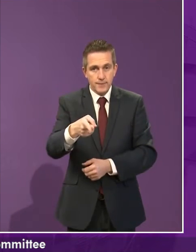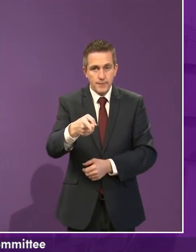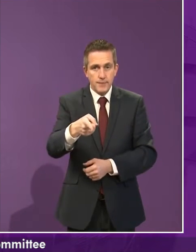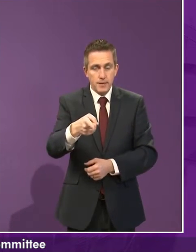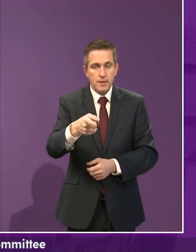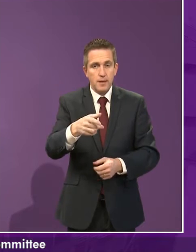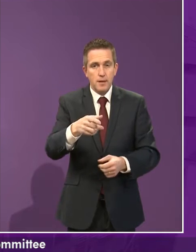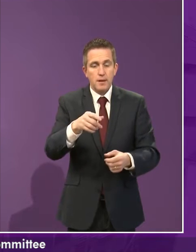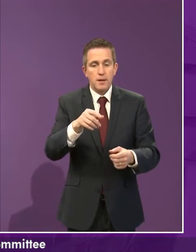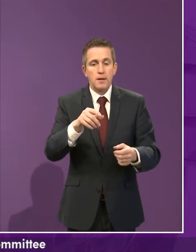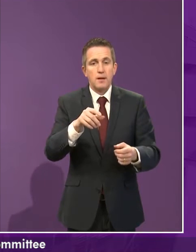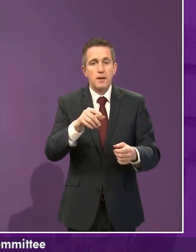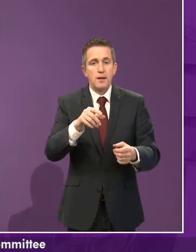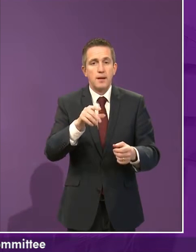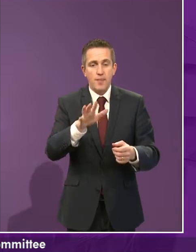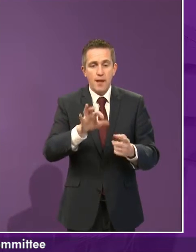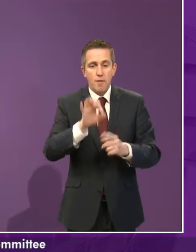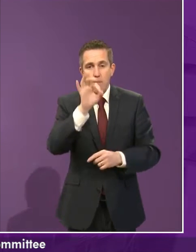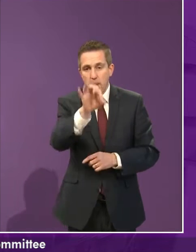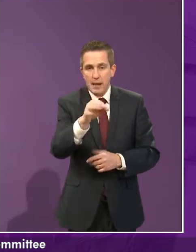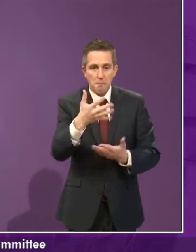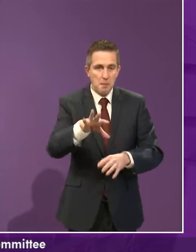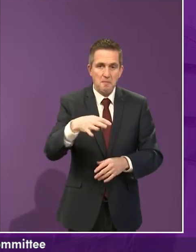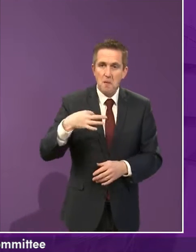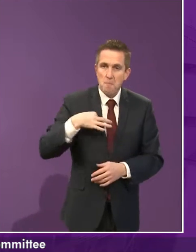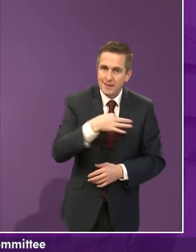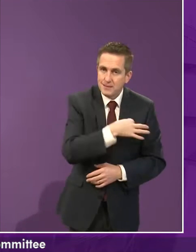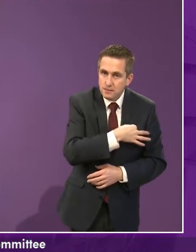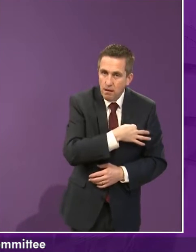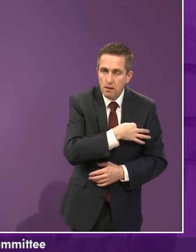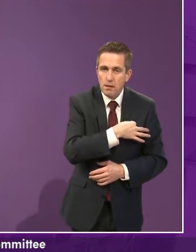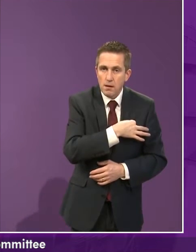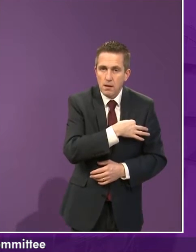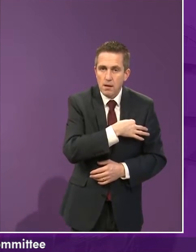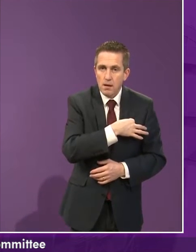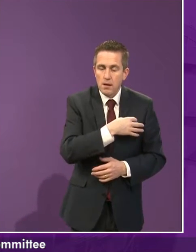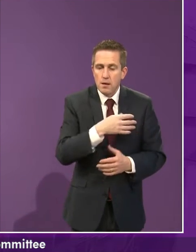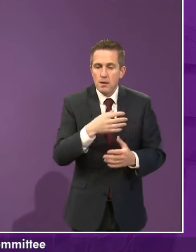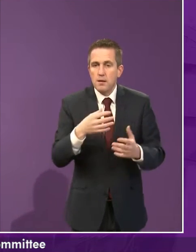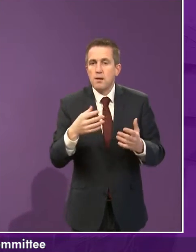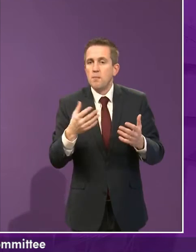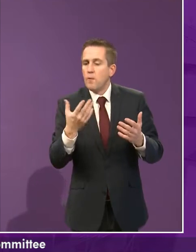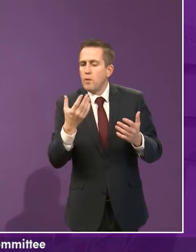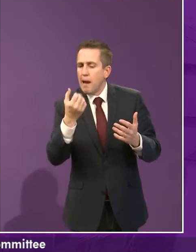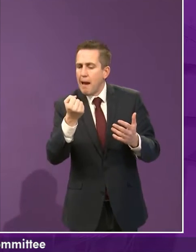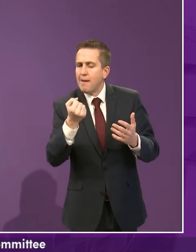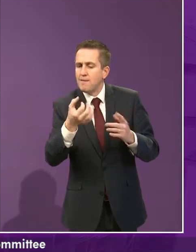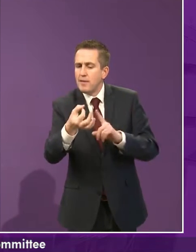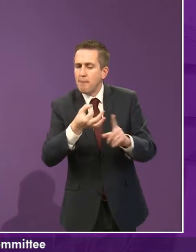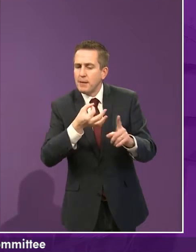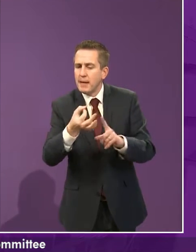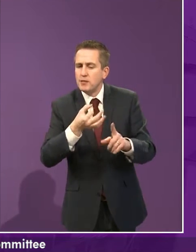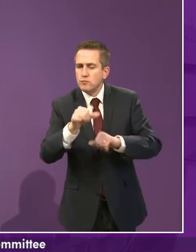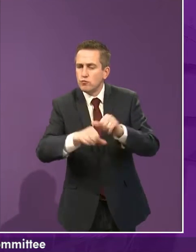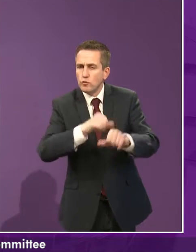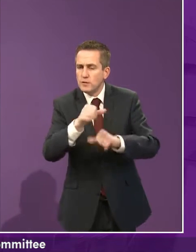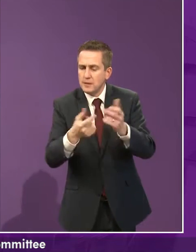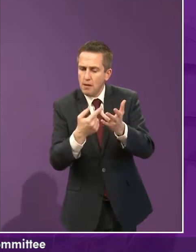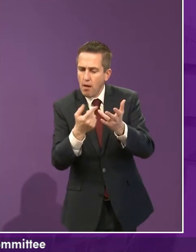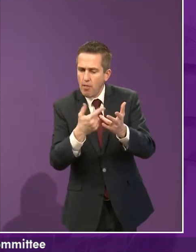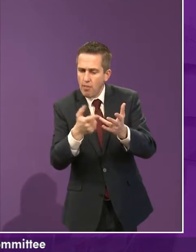applying for programmes like medicine. But there are other factors in the